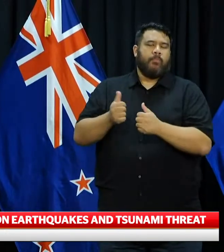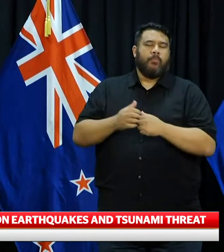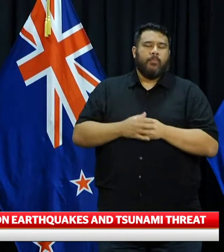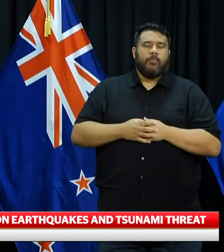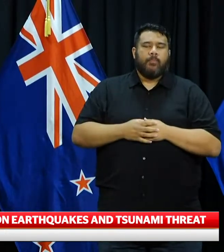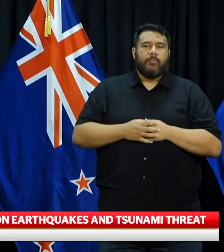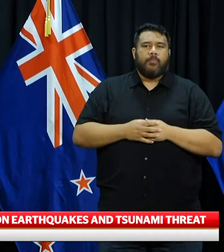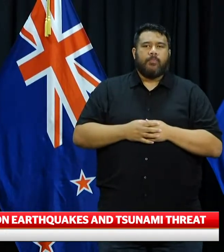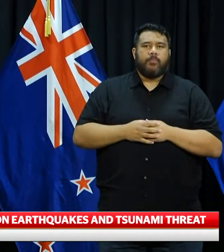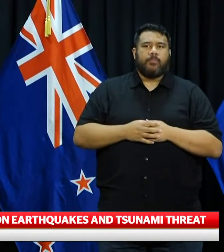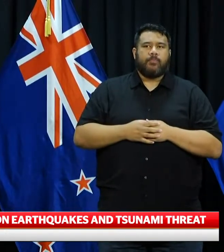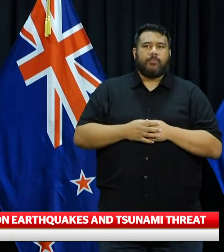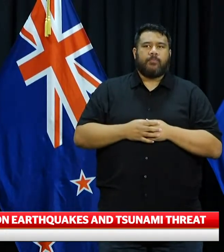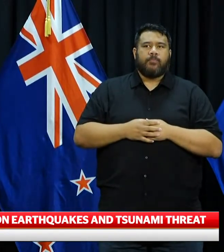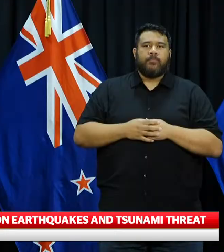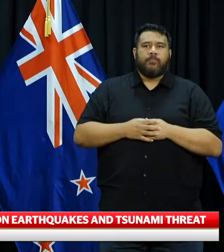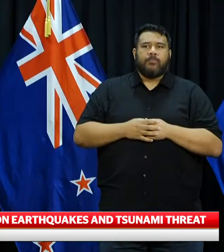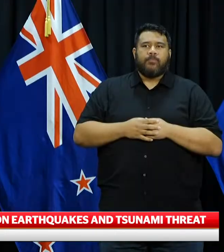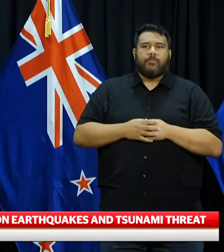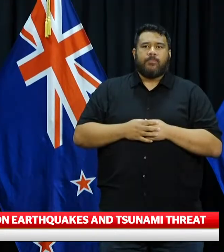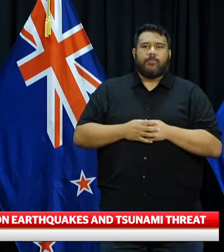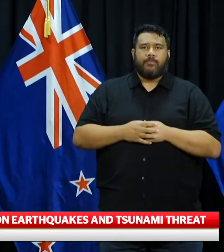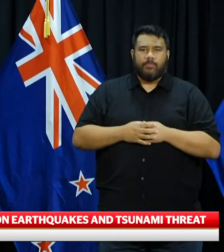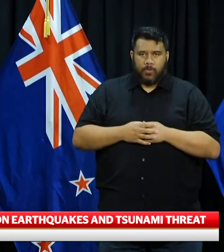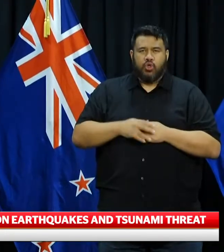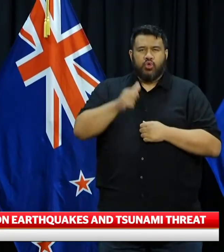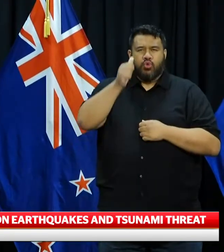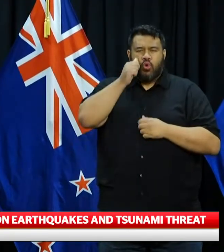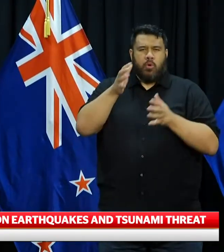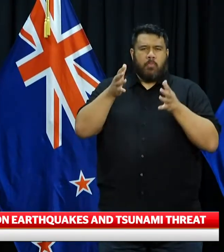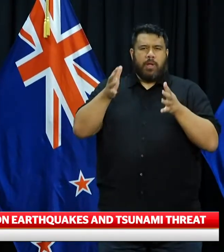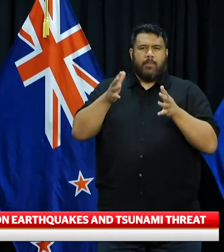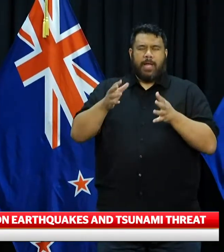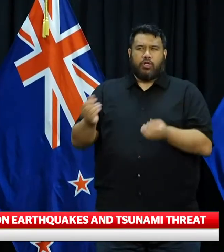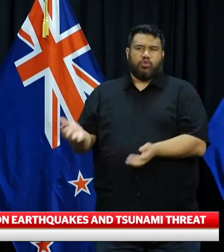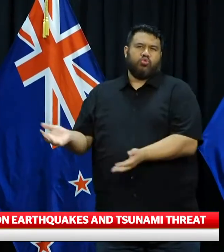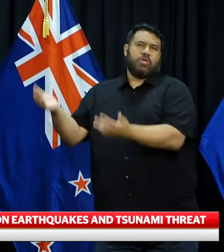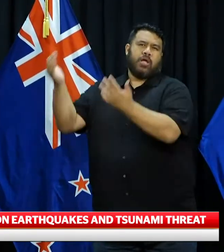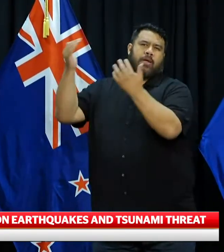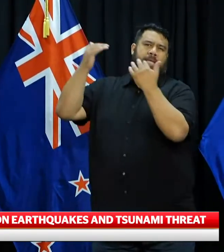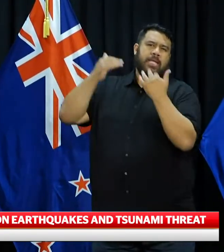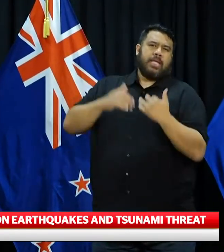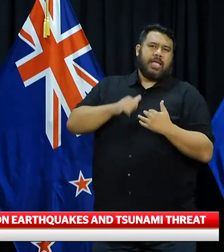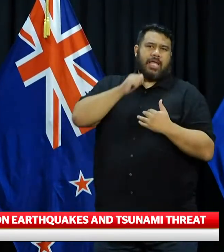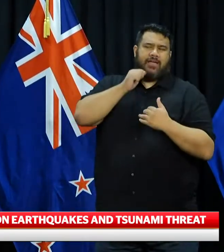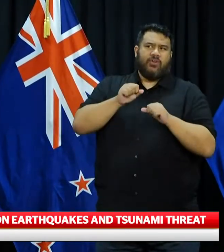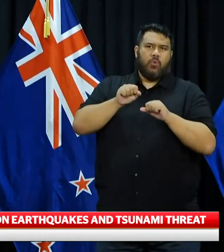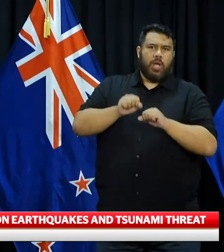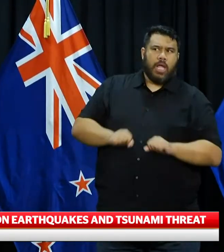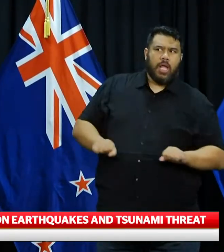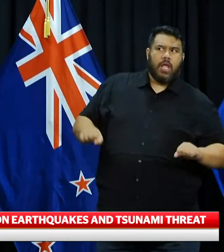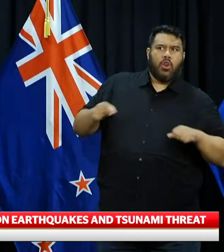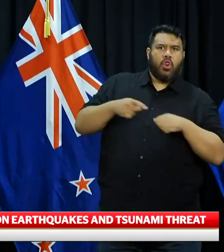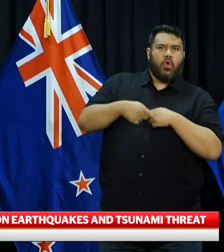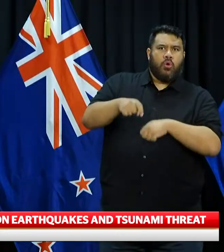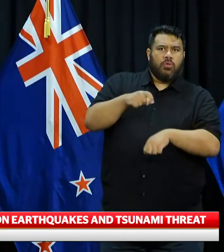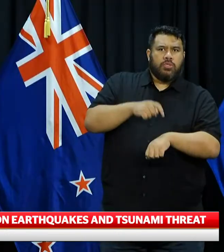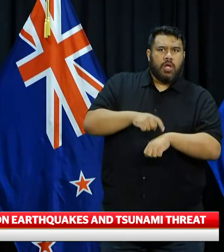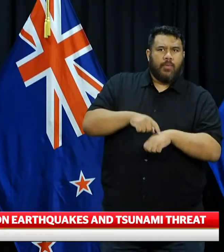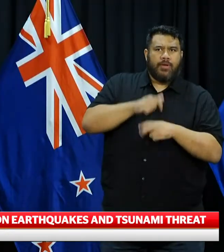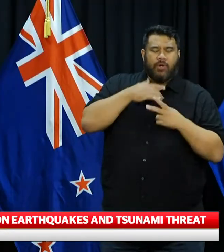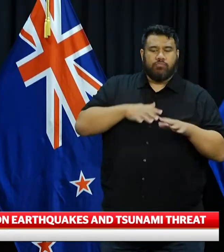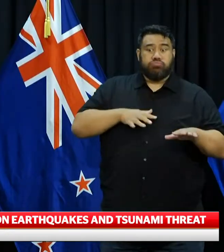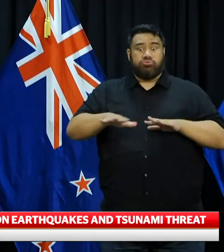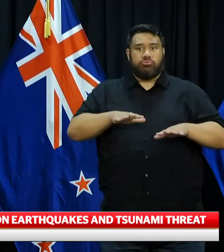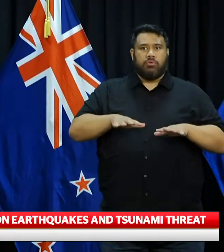when it is long or strong, get gone. This morning, whether that was at 2:30 or whether that was